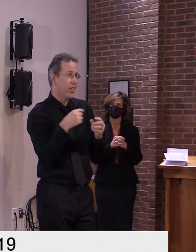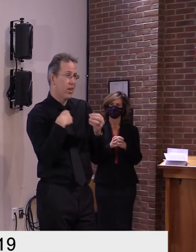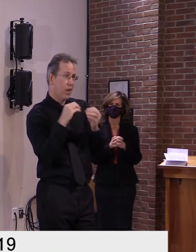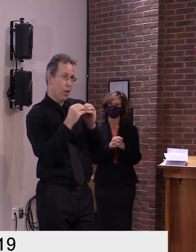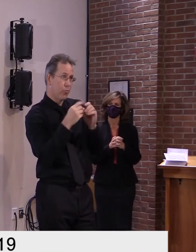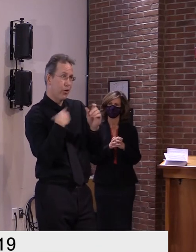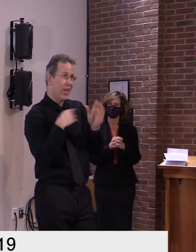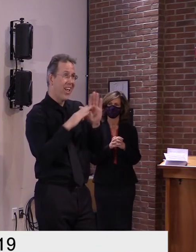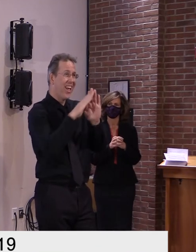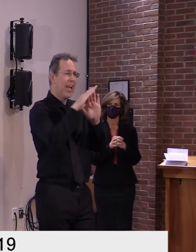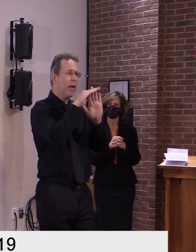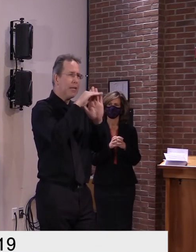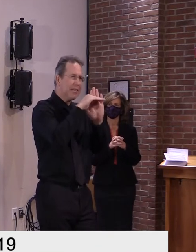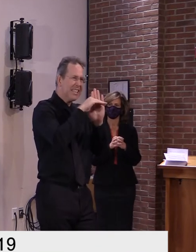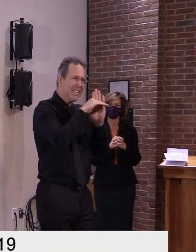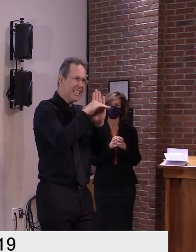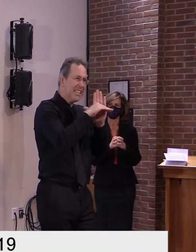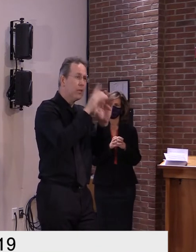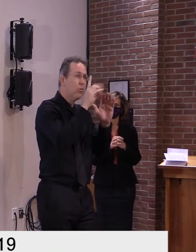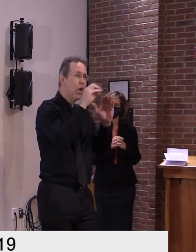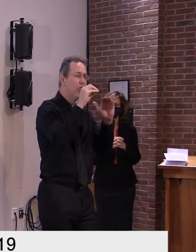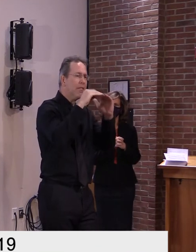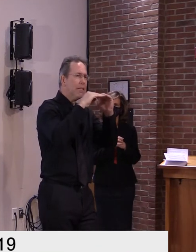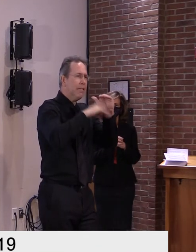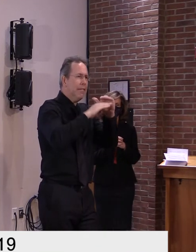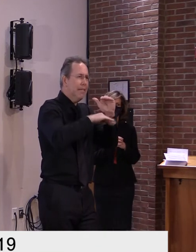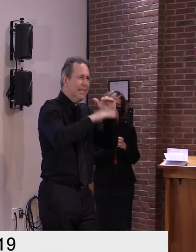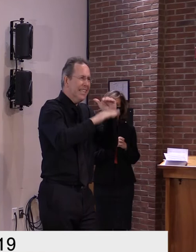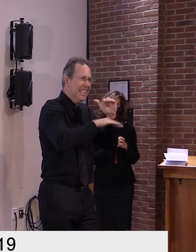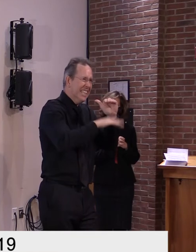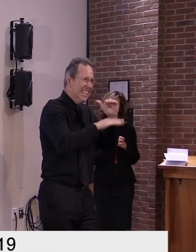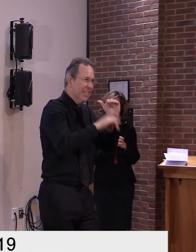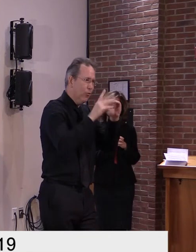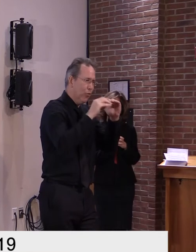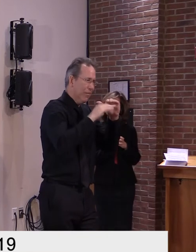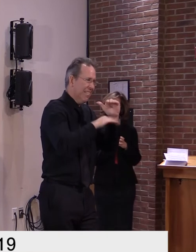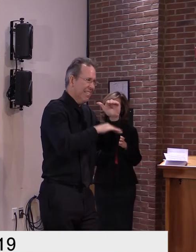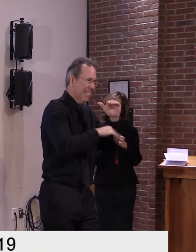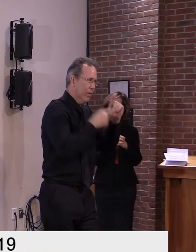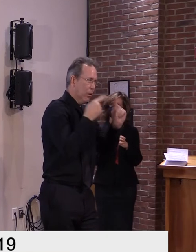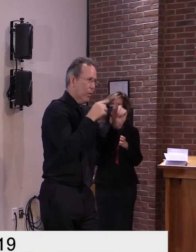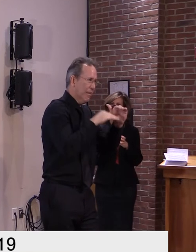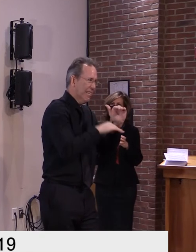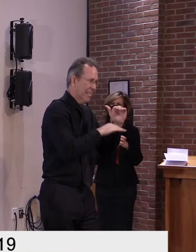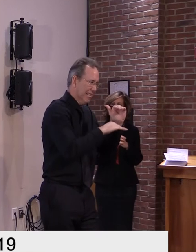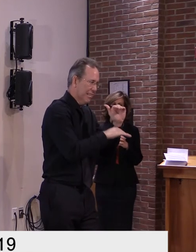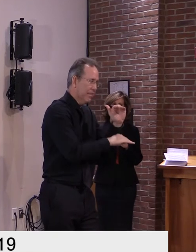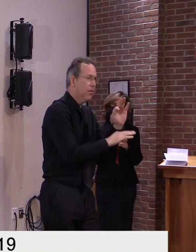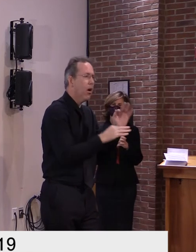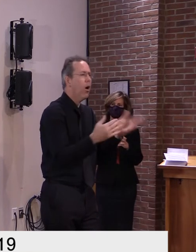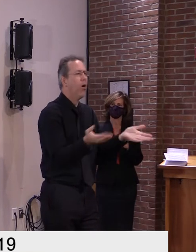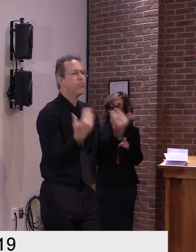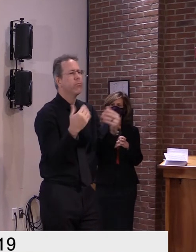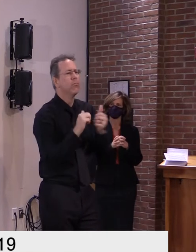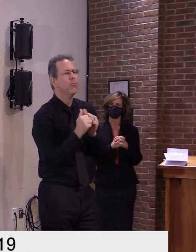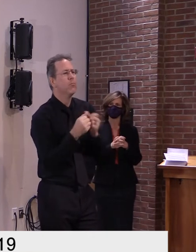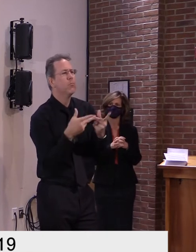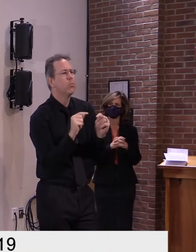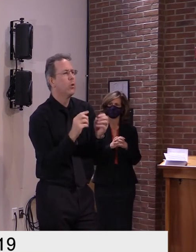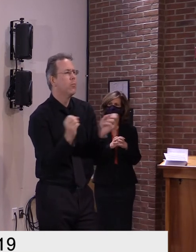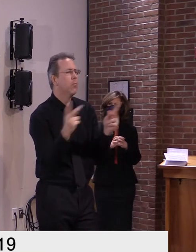under 100. And if we can do that consistently, I believe that we can open the recreation sports